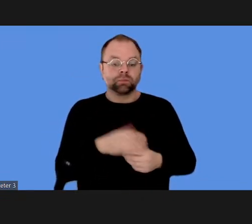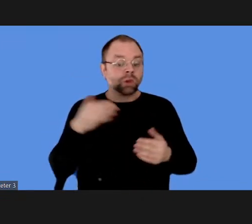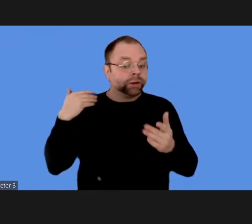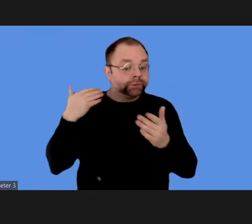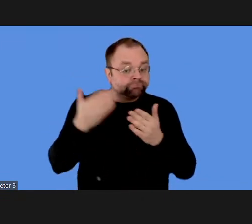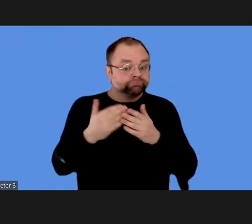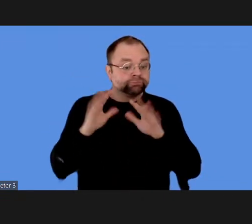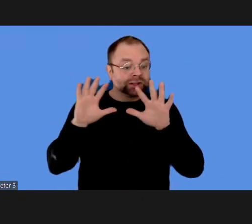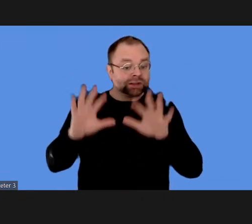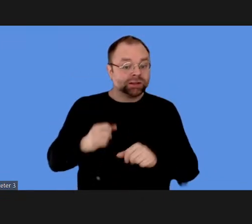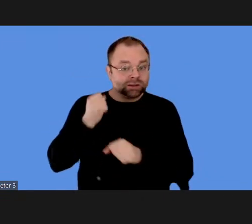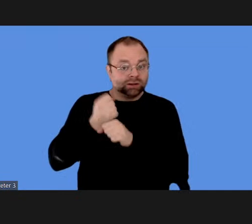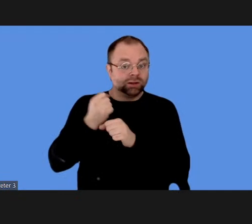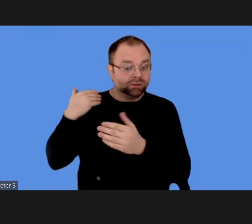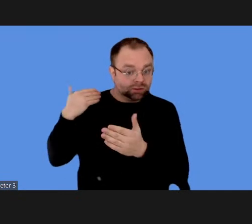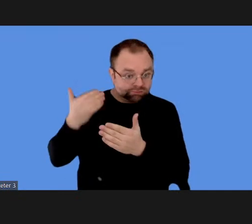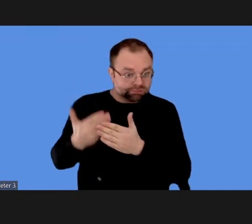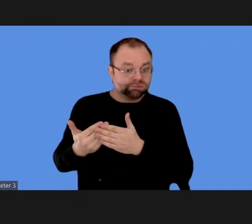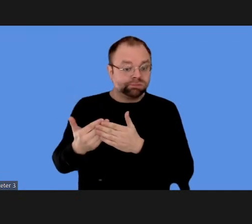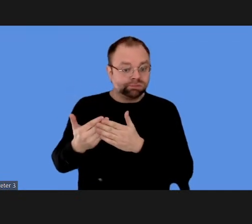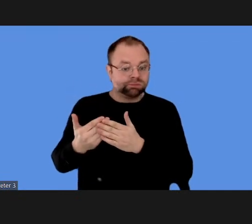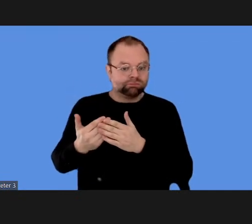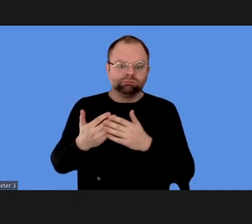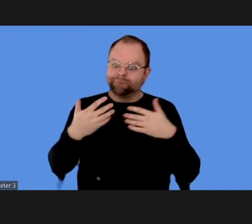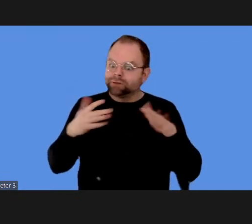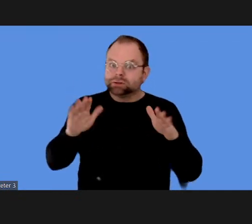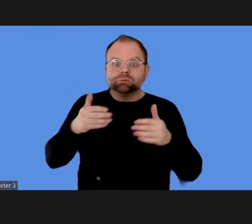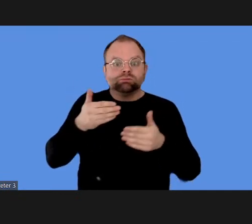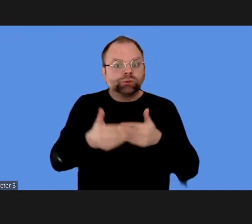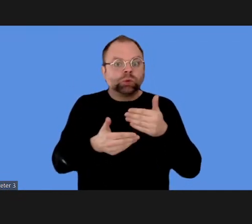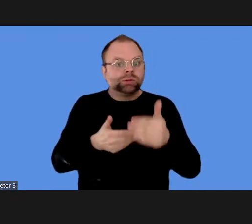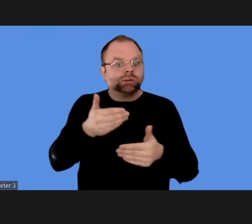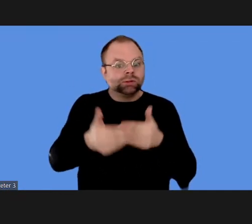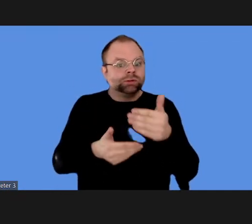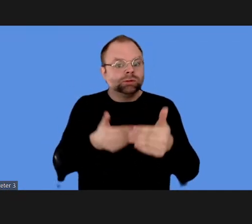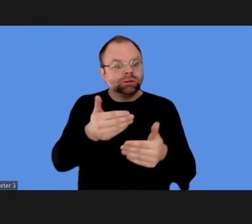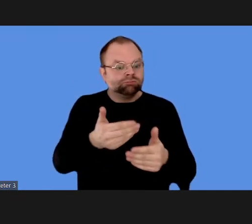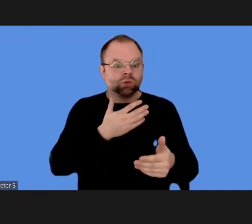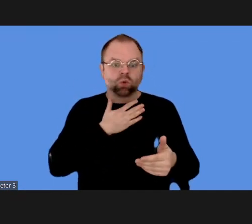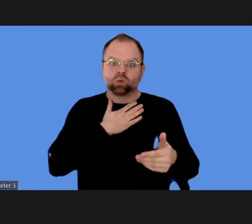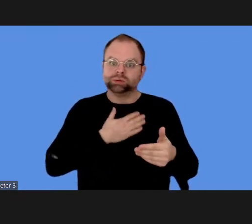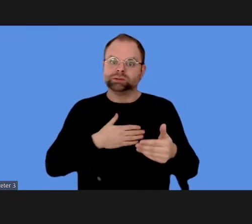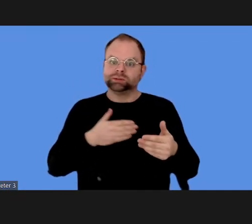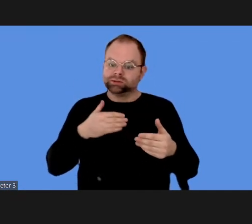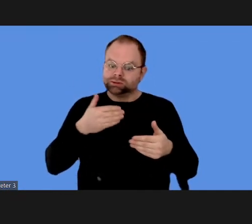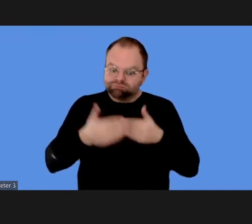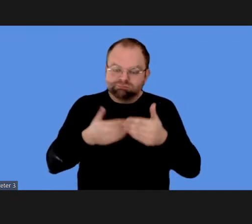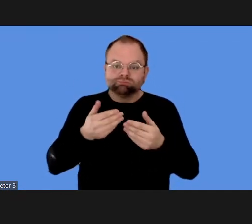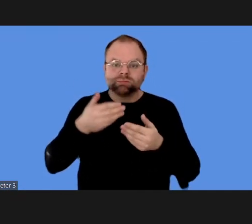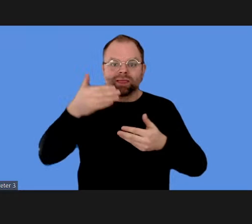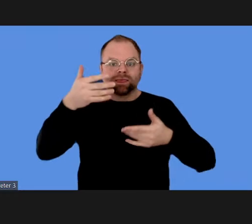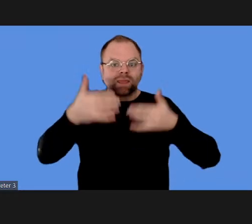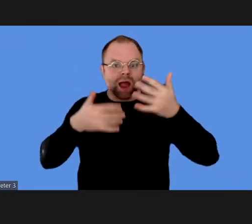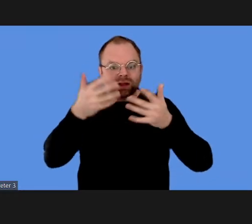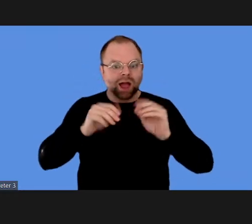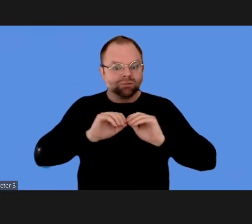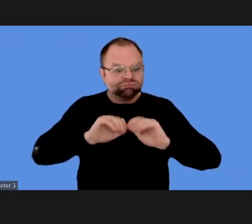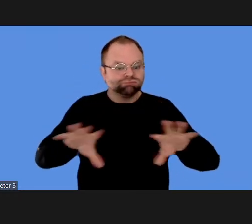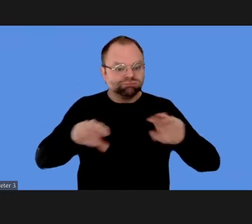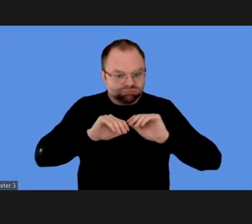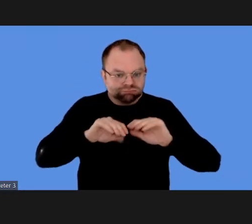offices, at each, country's level. But when it comes to